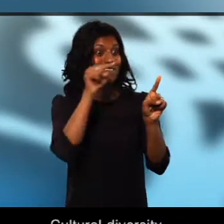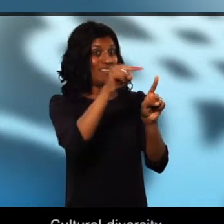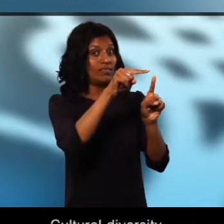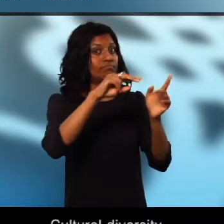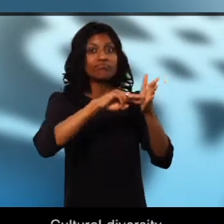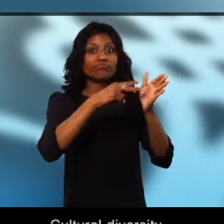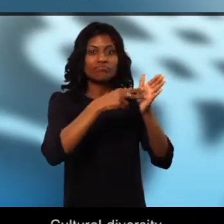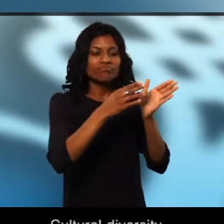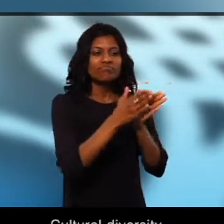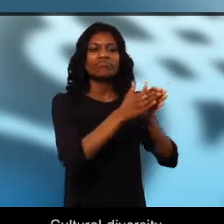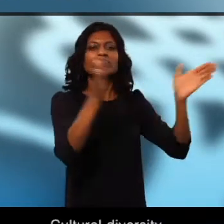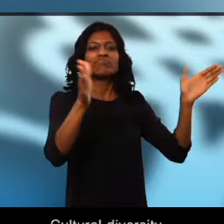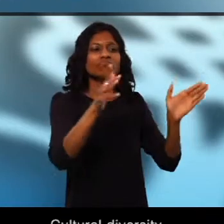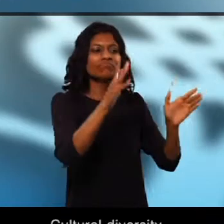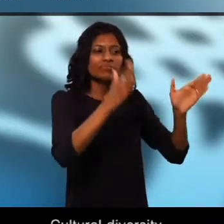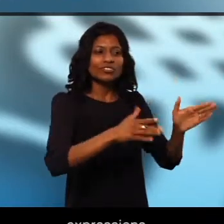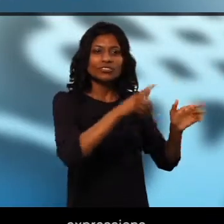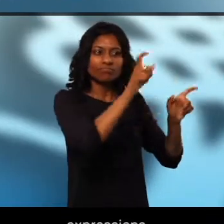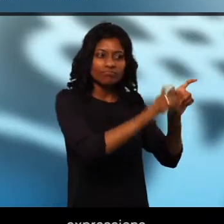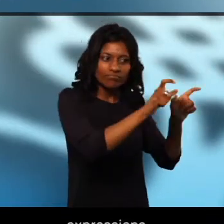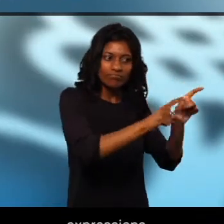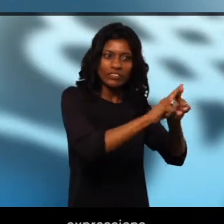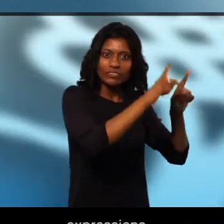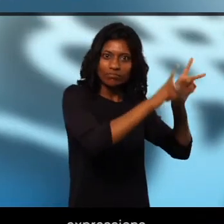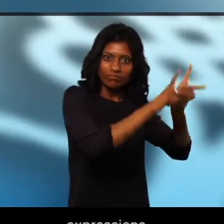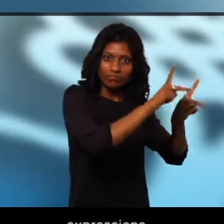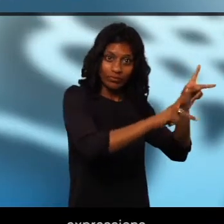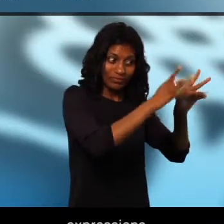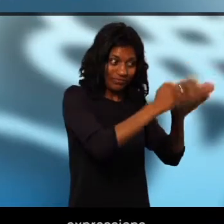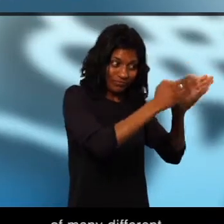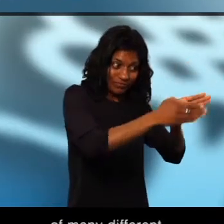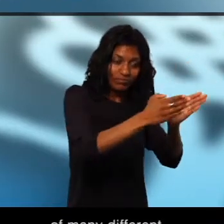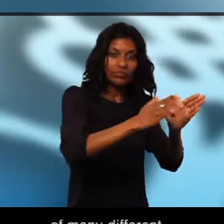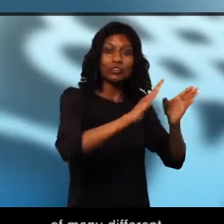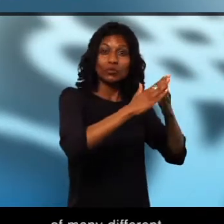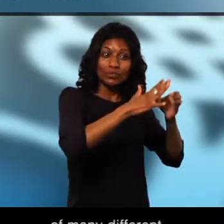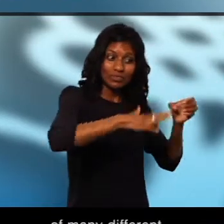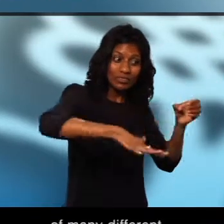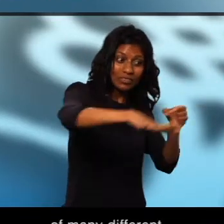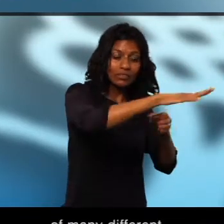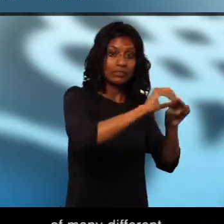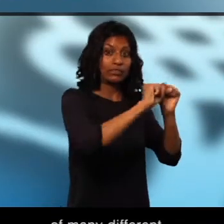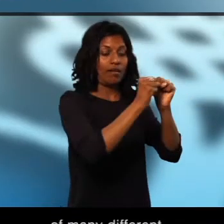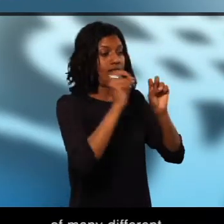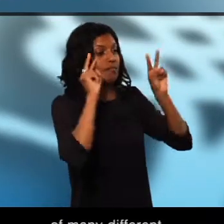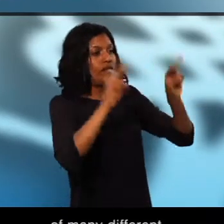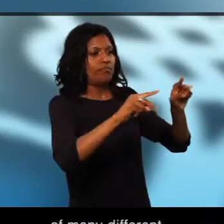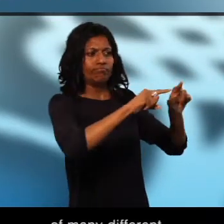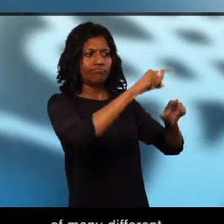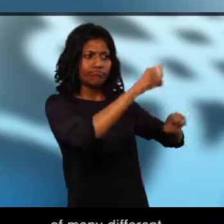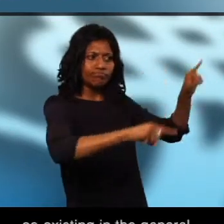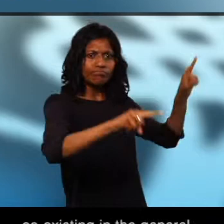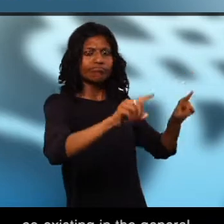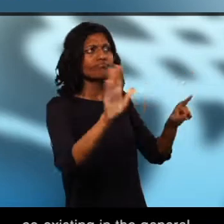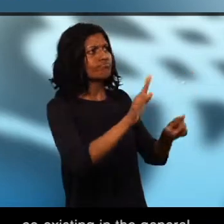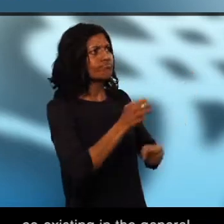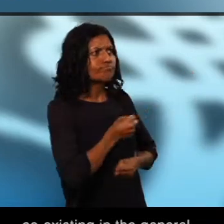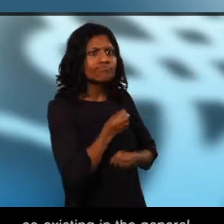Cultural diversity is the presence, expressions, and participation of many different individuals and communities coexisting in the